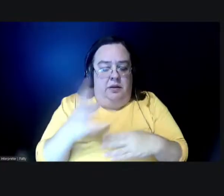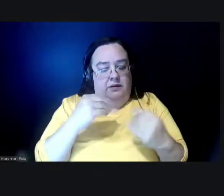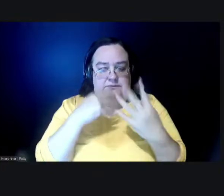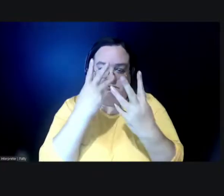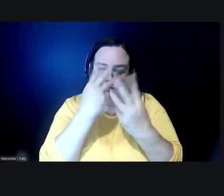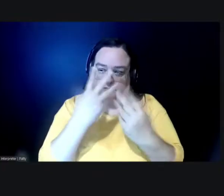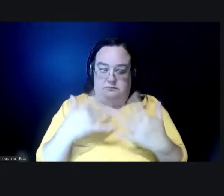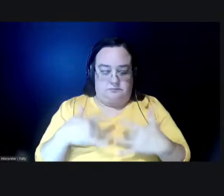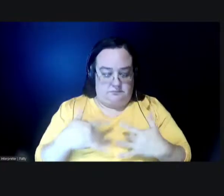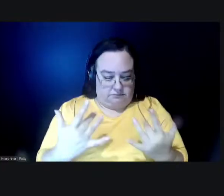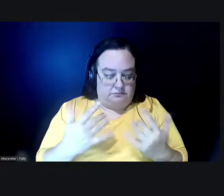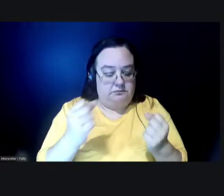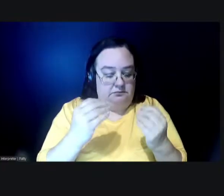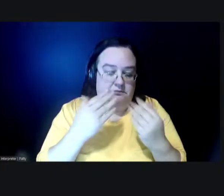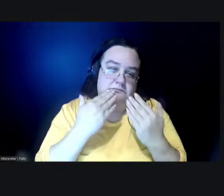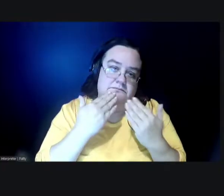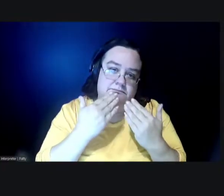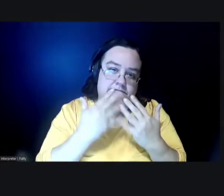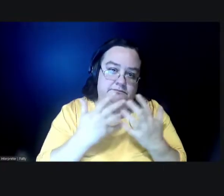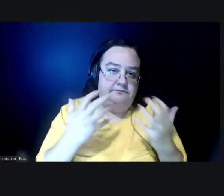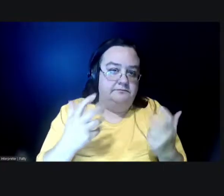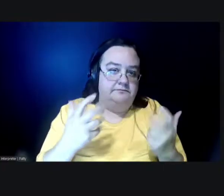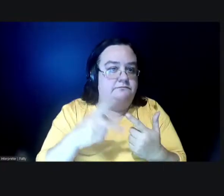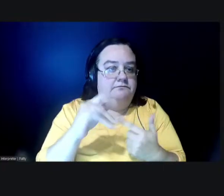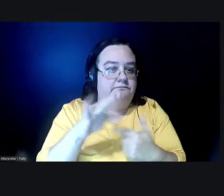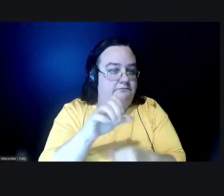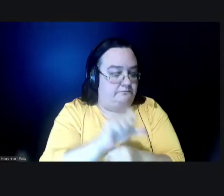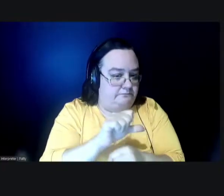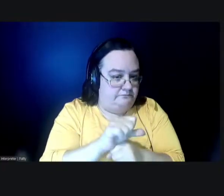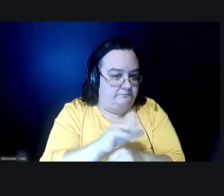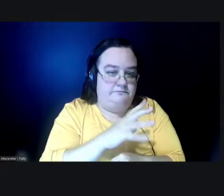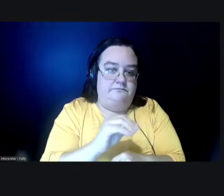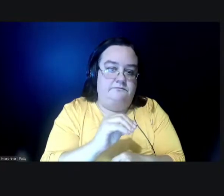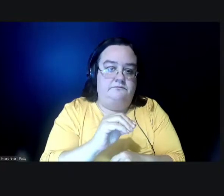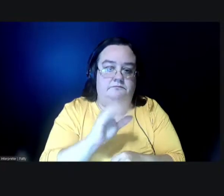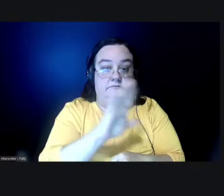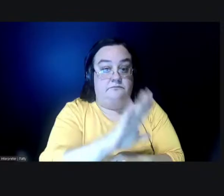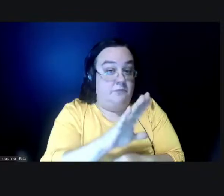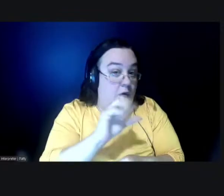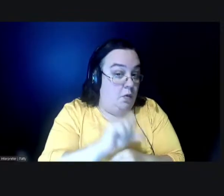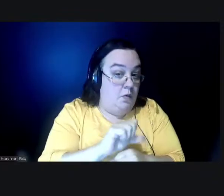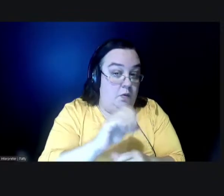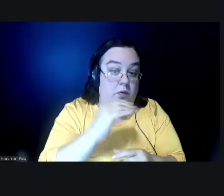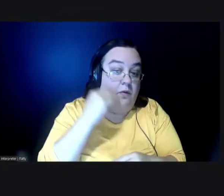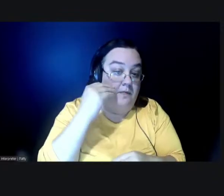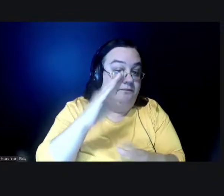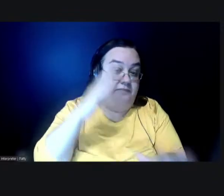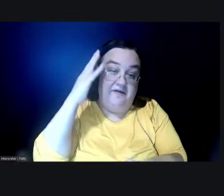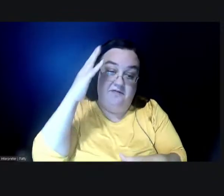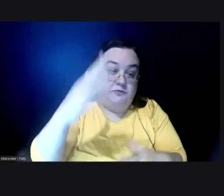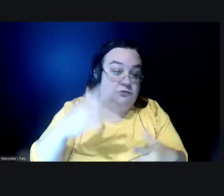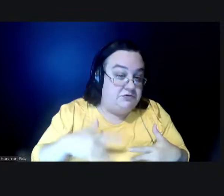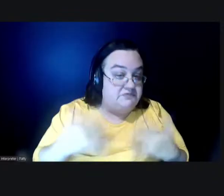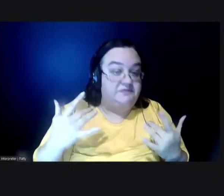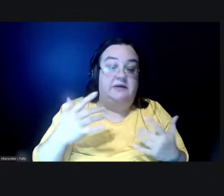was. So thank you so much, Public Works, and the Your Home, Your Future event. It was a great collaboration